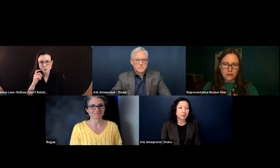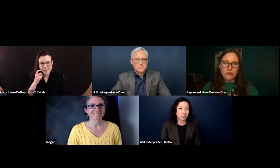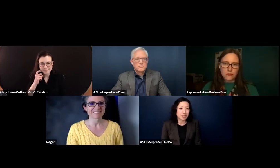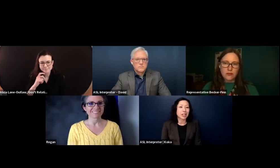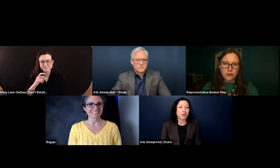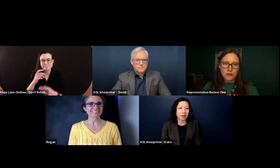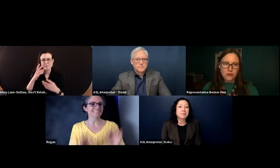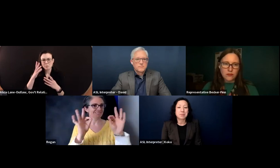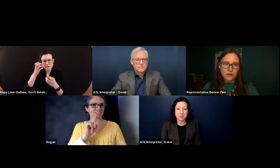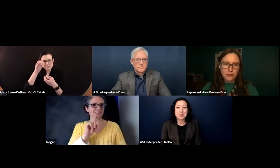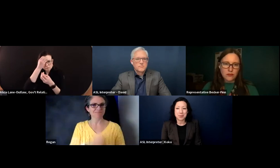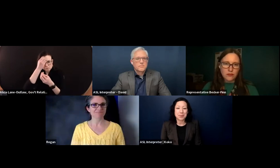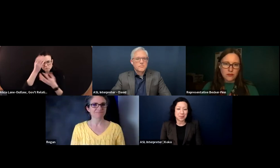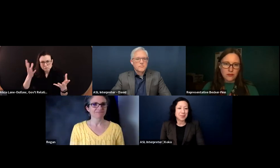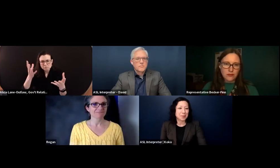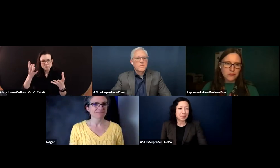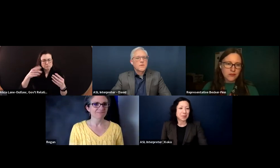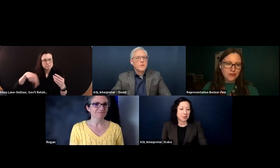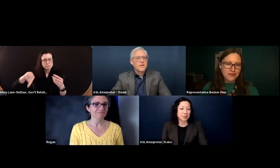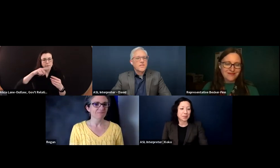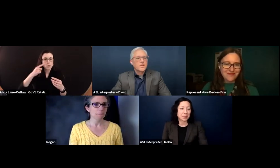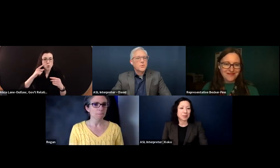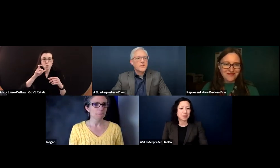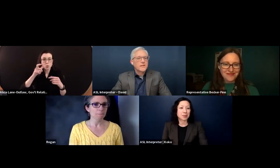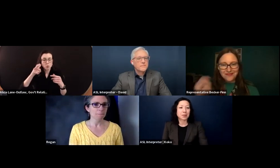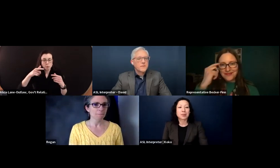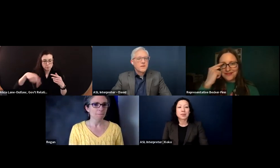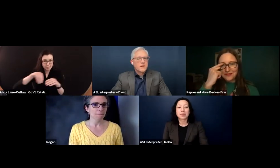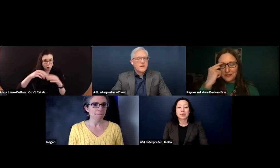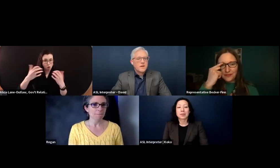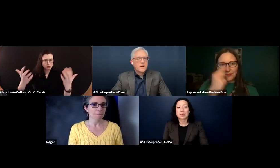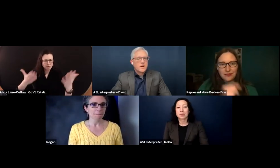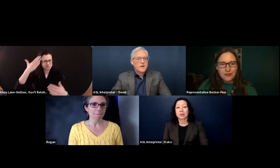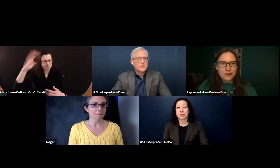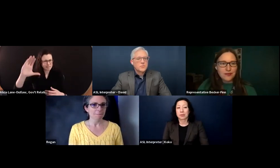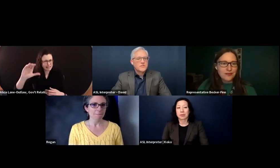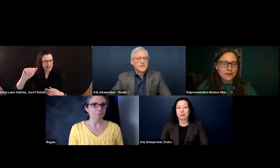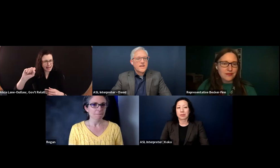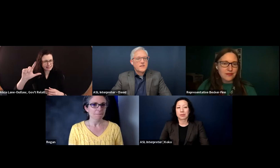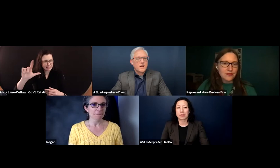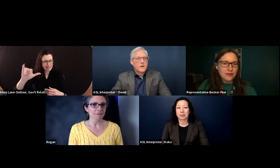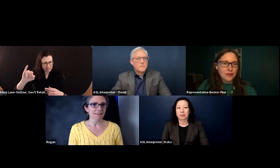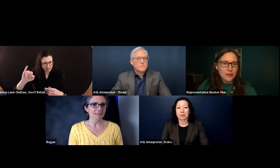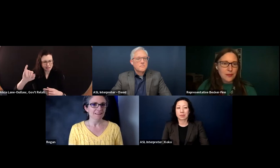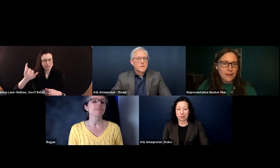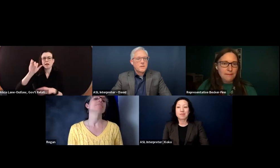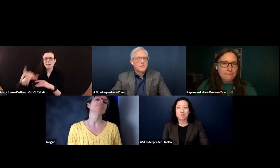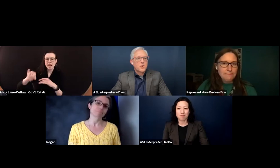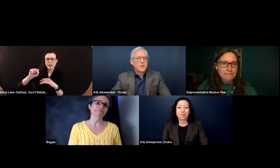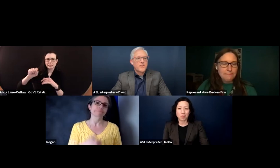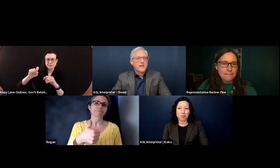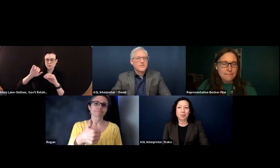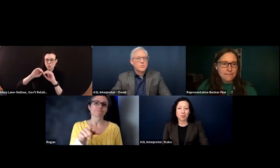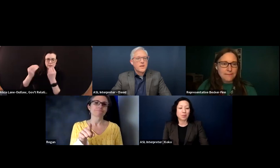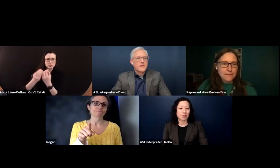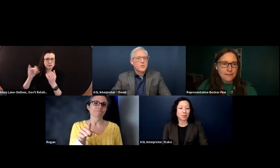required, just to clarify. Great, thank you, Regan. I just want to let people know